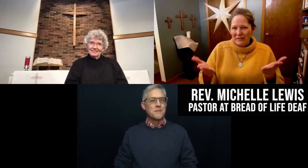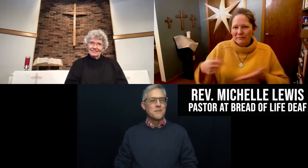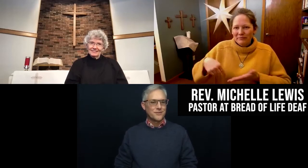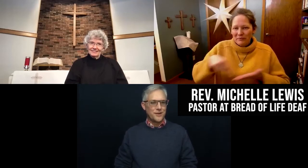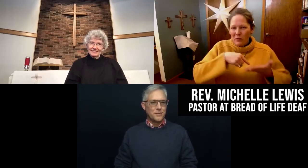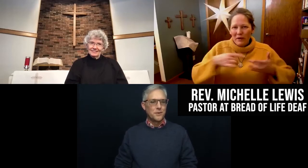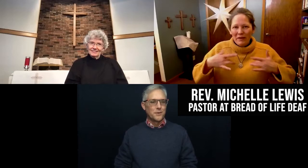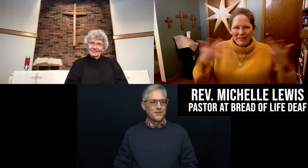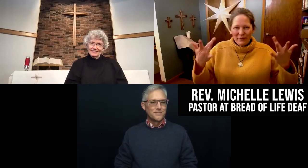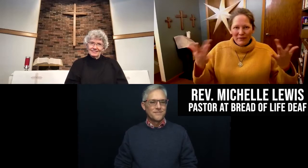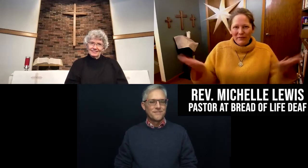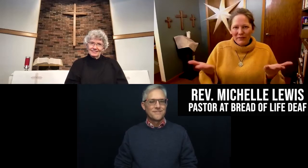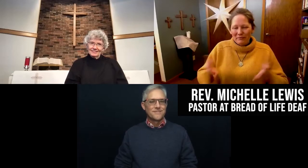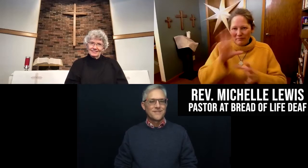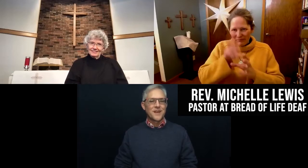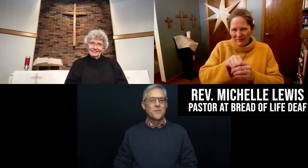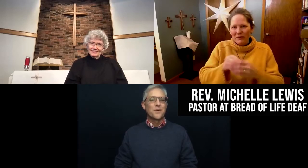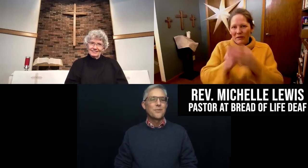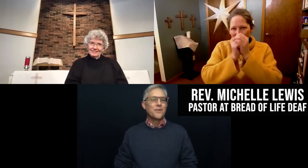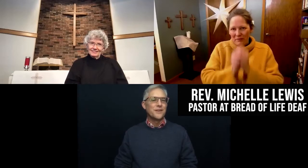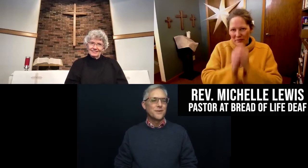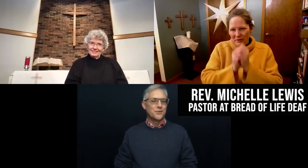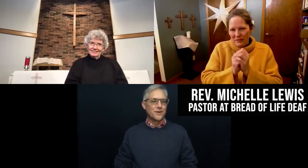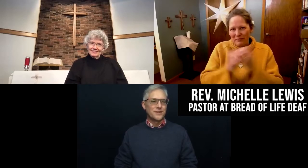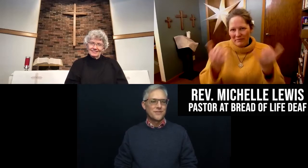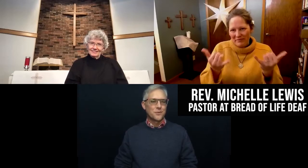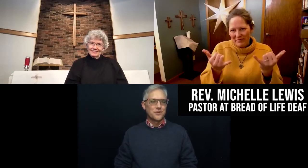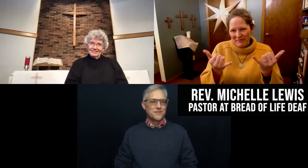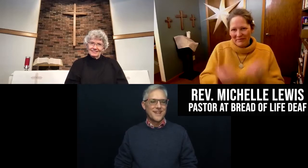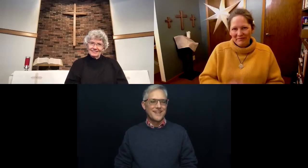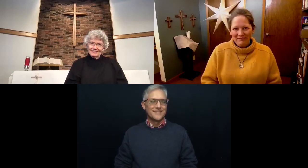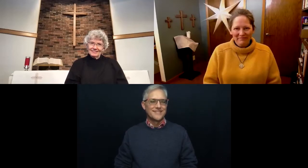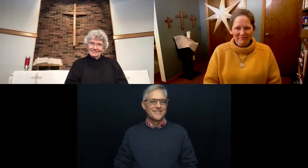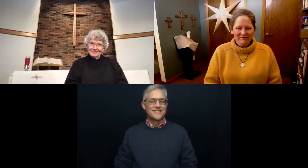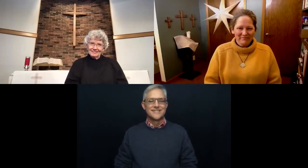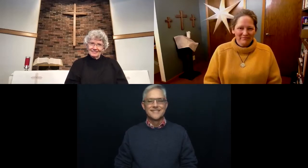I'm the pastor here at Bold, and we're thrilled that you could join us for worship today.